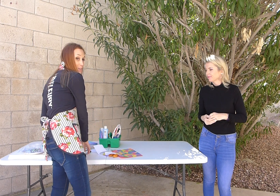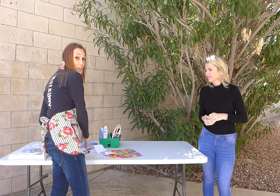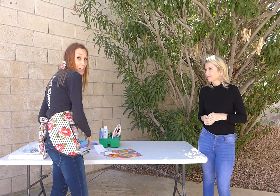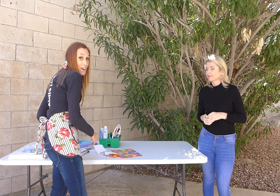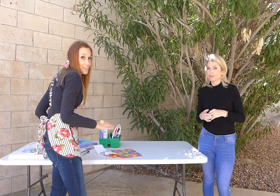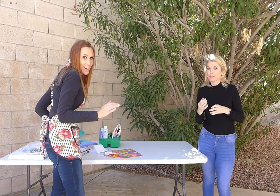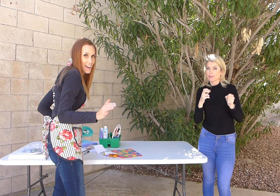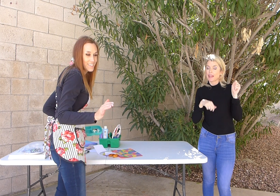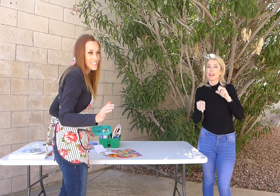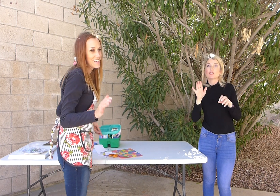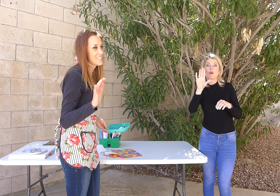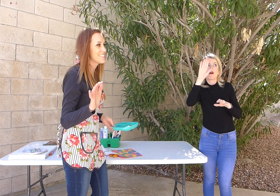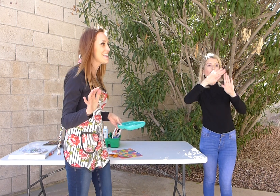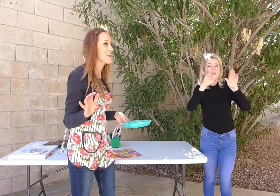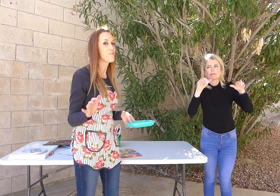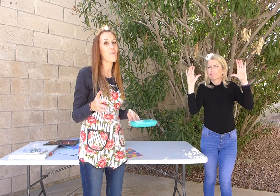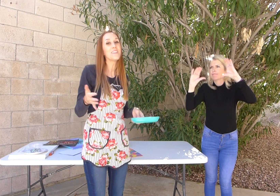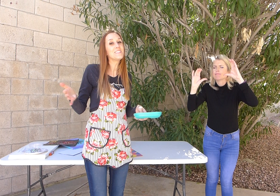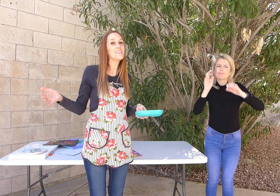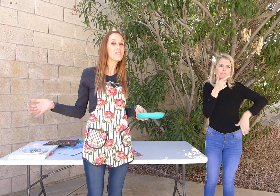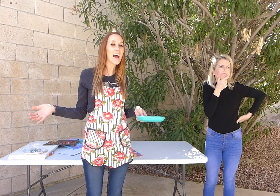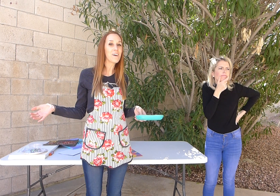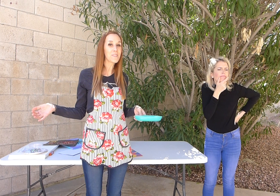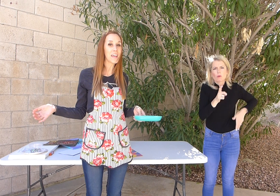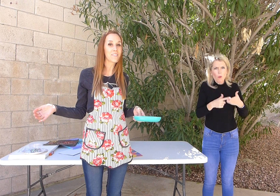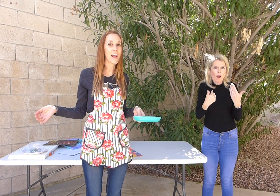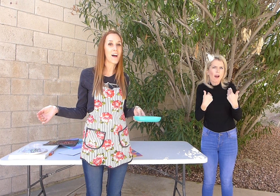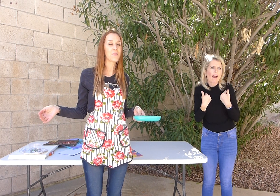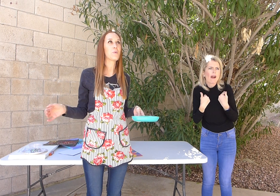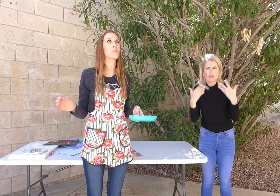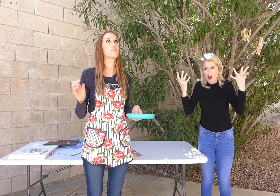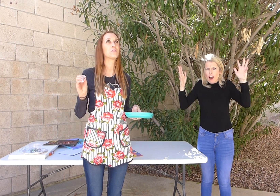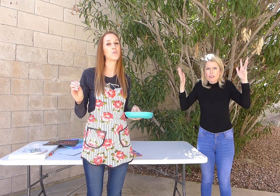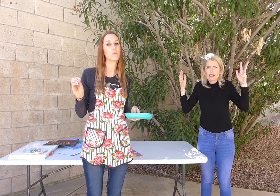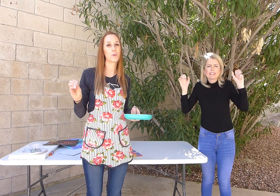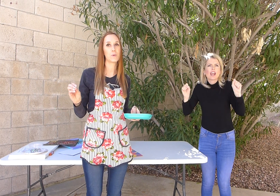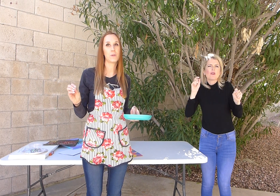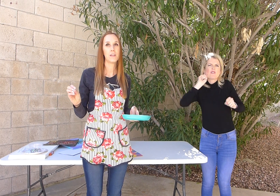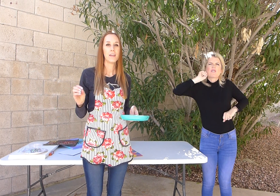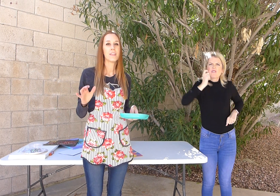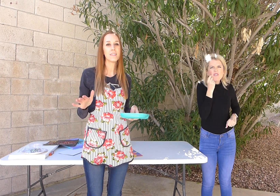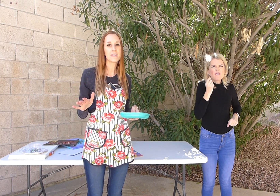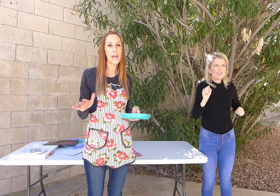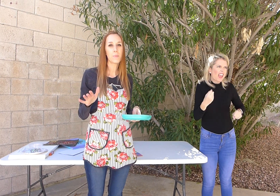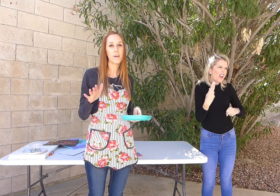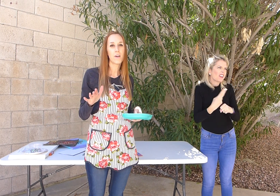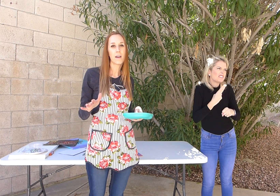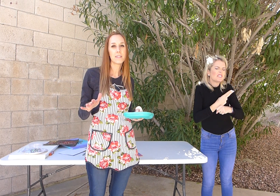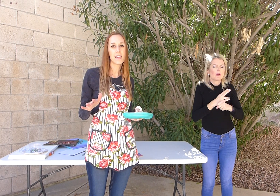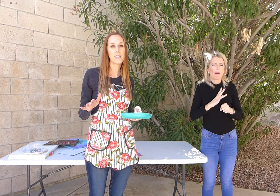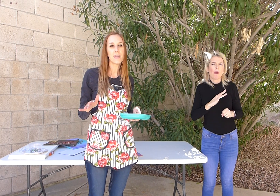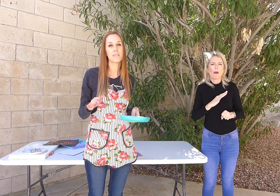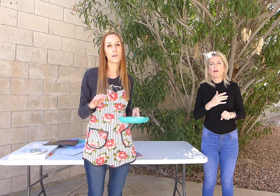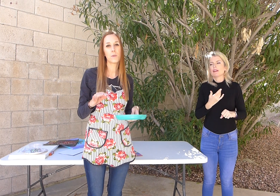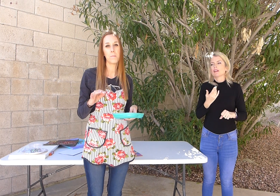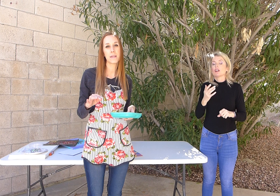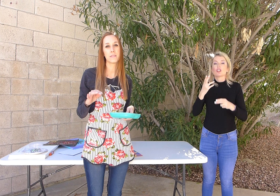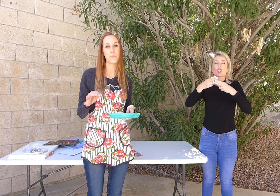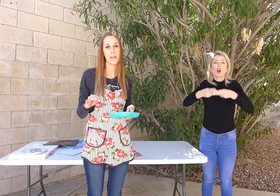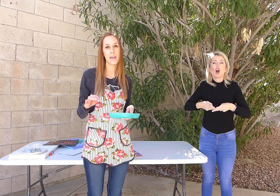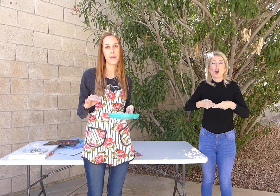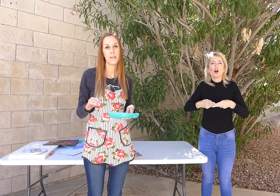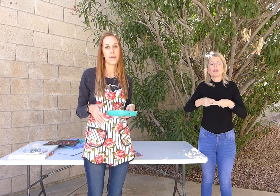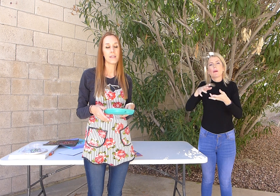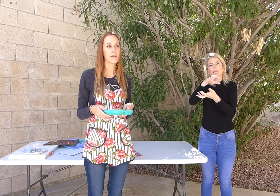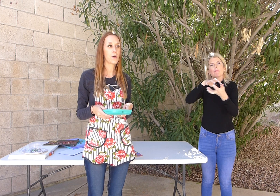You get to look around your house and see what do you have laying around that would look super cool. This type of art technique is called